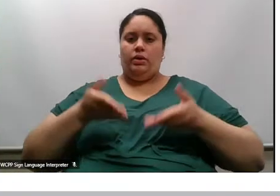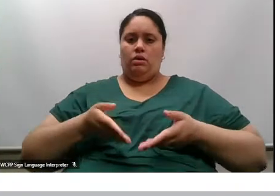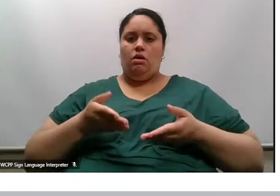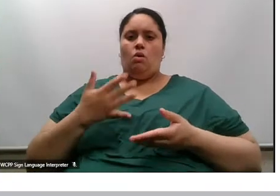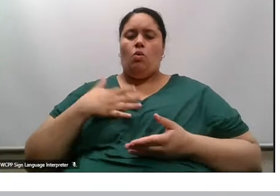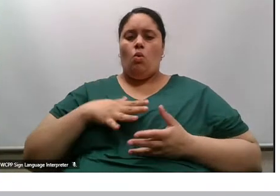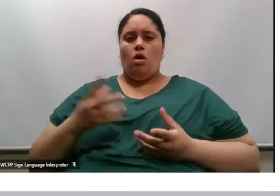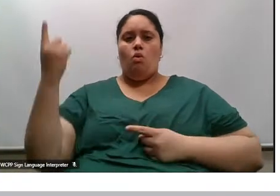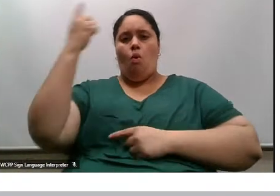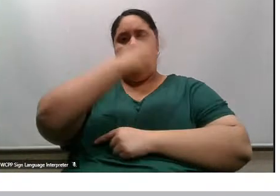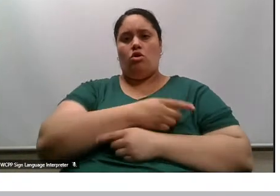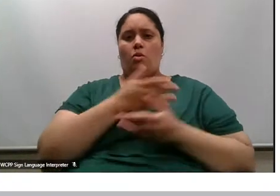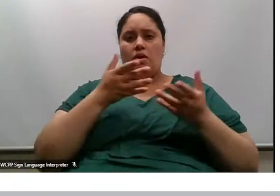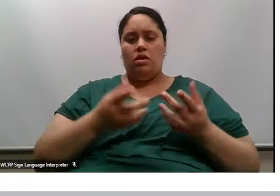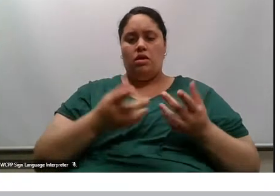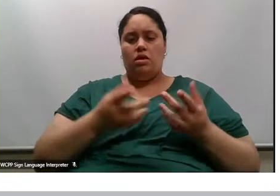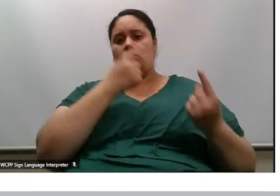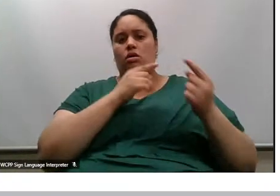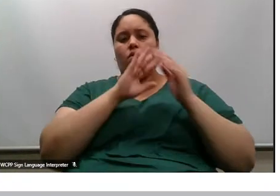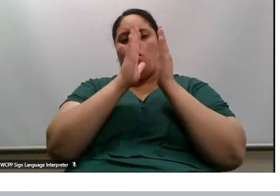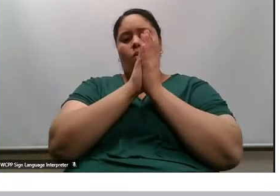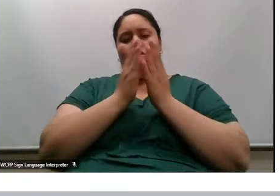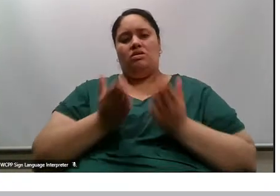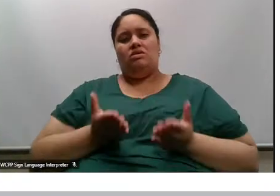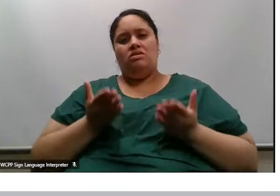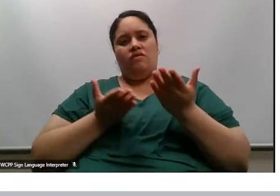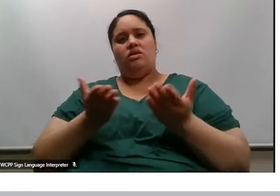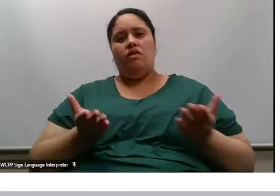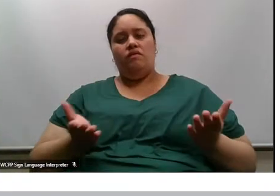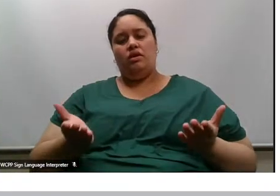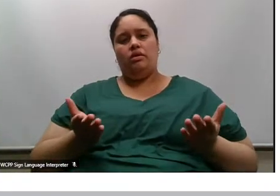entire day, considering all the service delivery